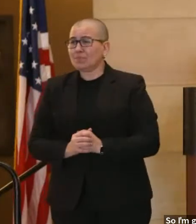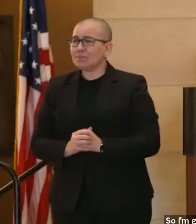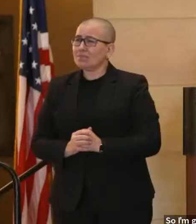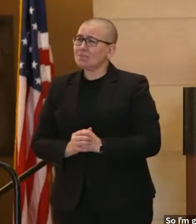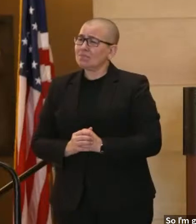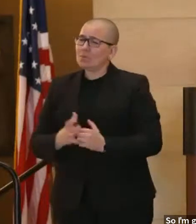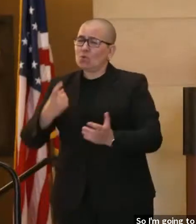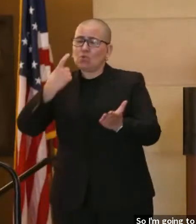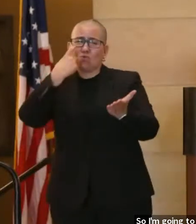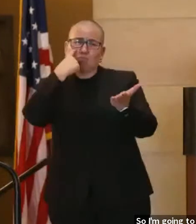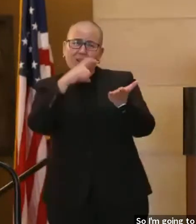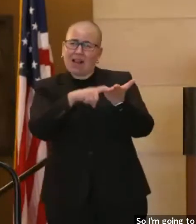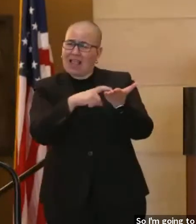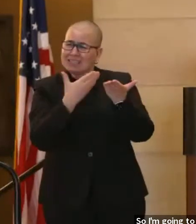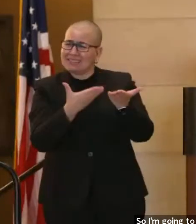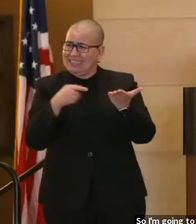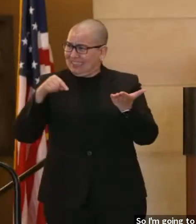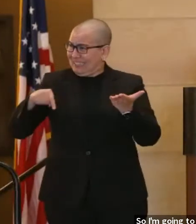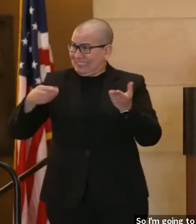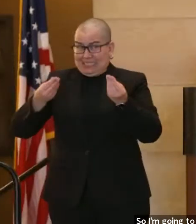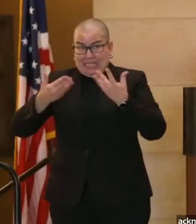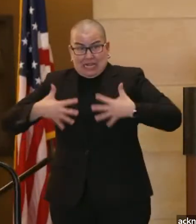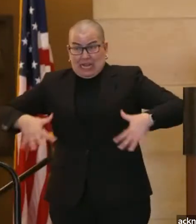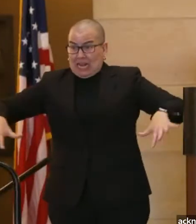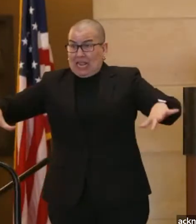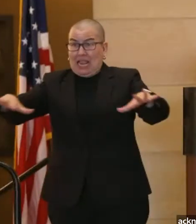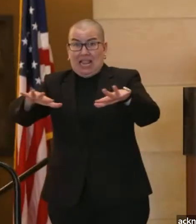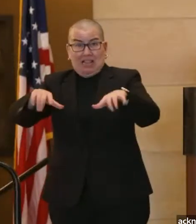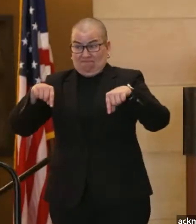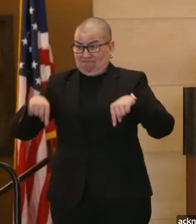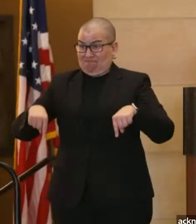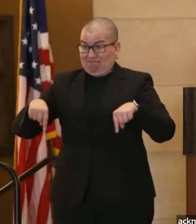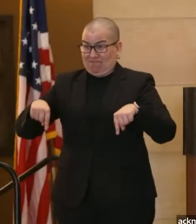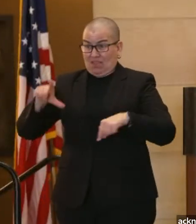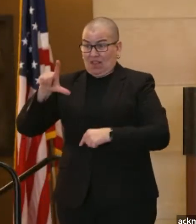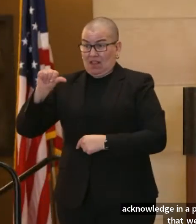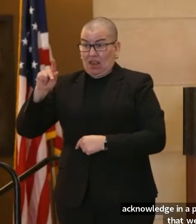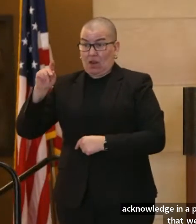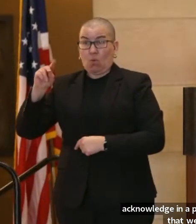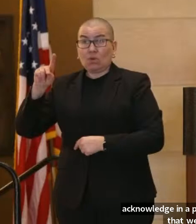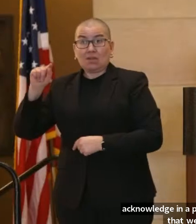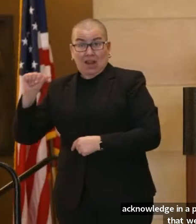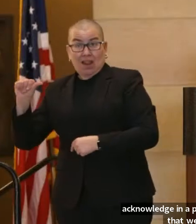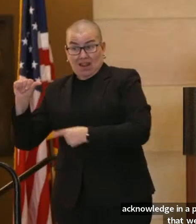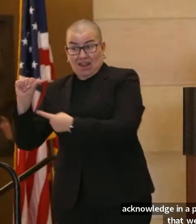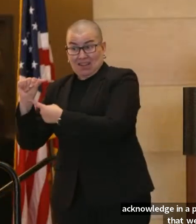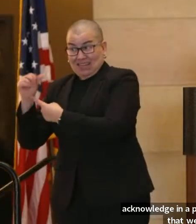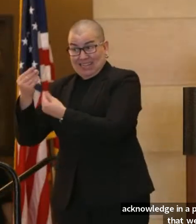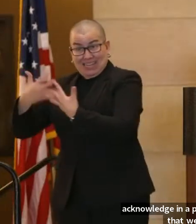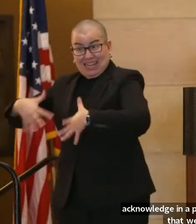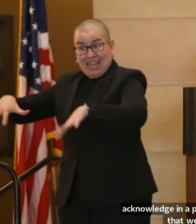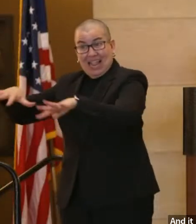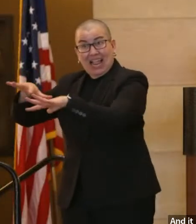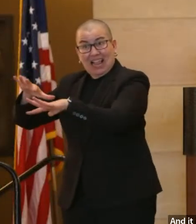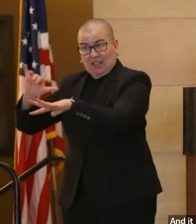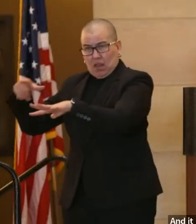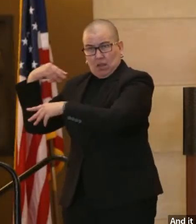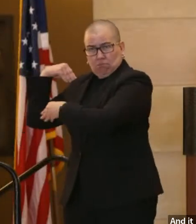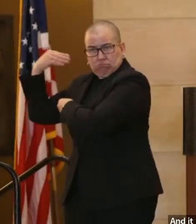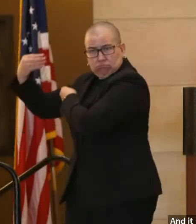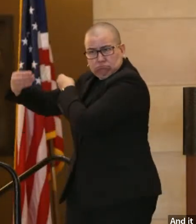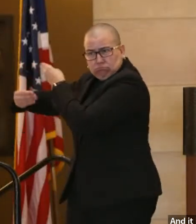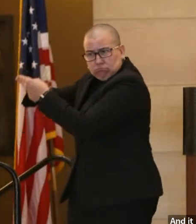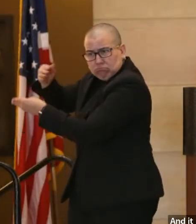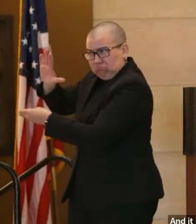you know, the land, this land that we're standing on is Dakota land. And its traditional lands, you know, whether it's ceded or